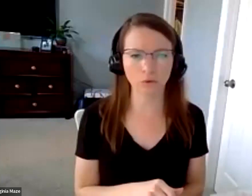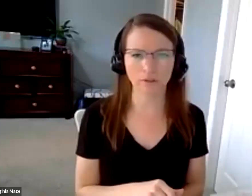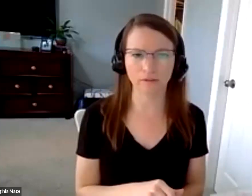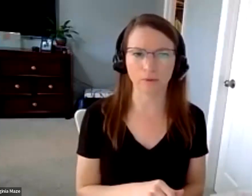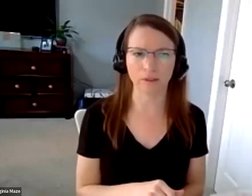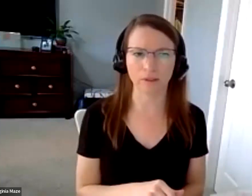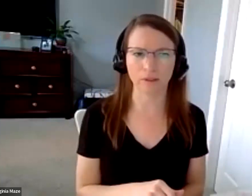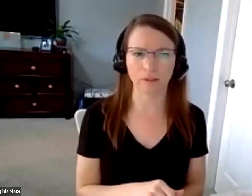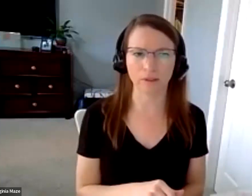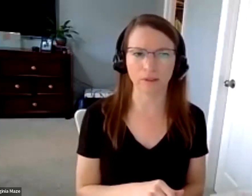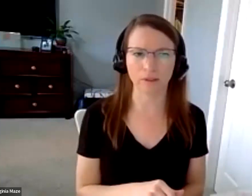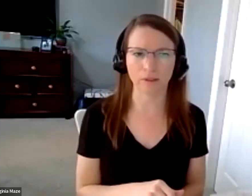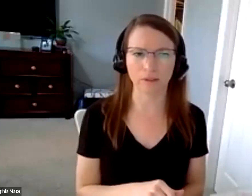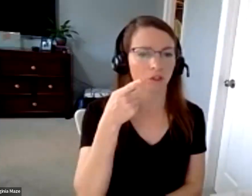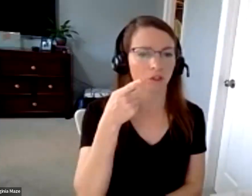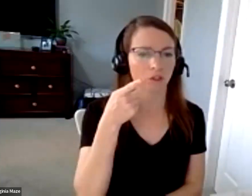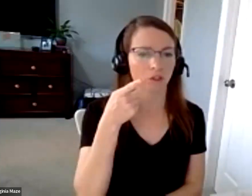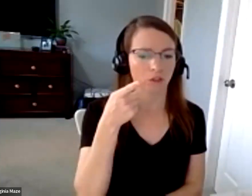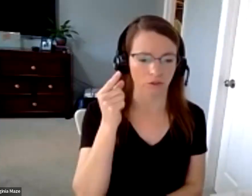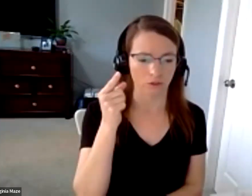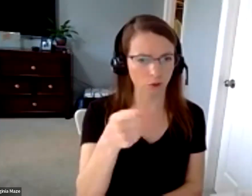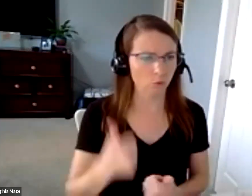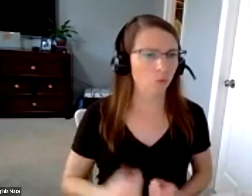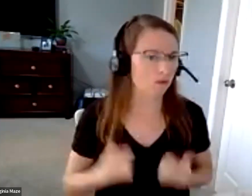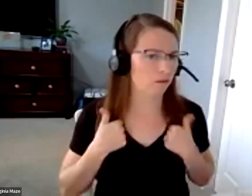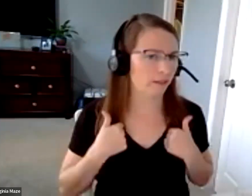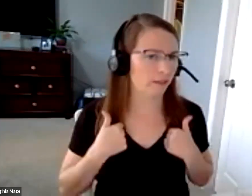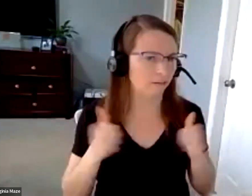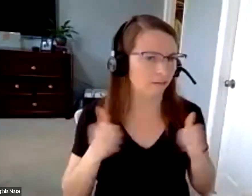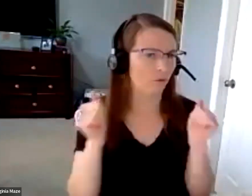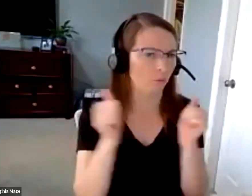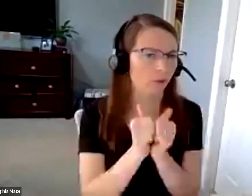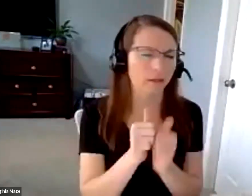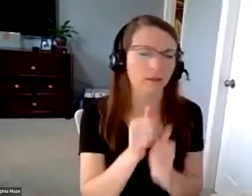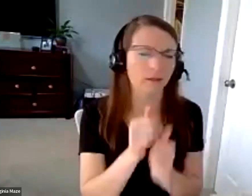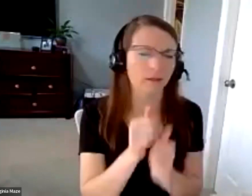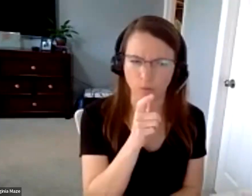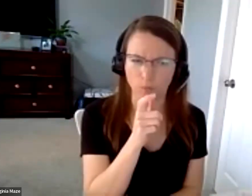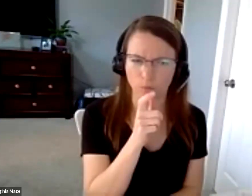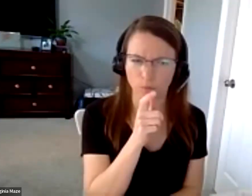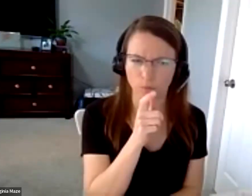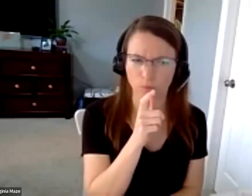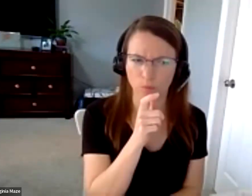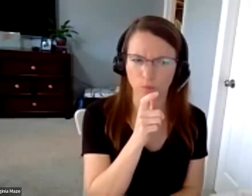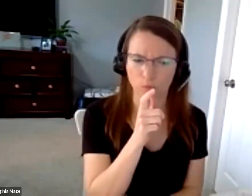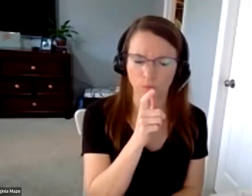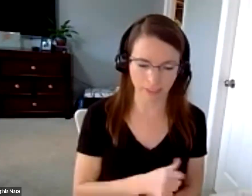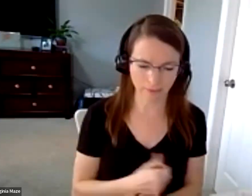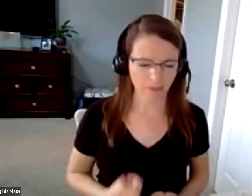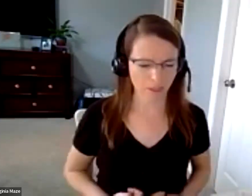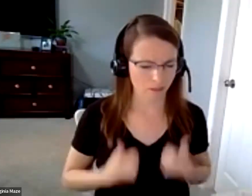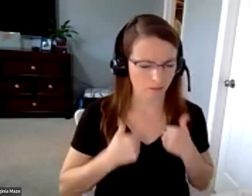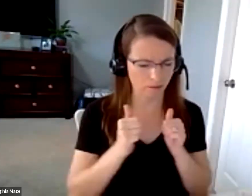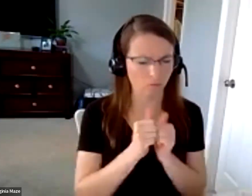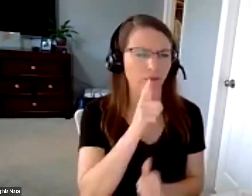who do you live with? With whom do you live? So you live with who? Okay, live with